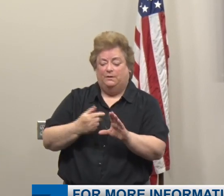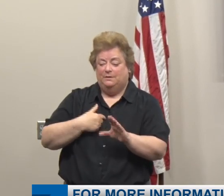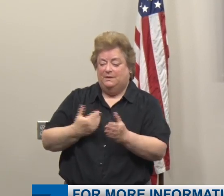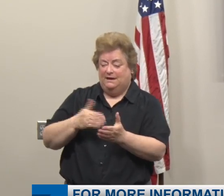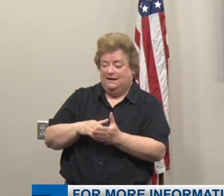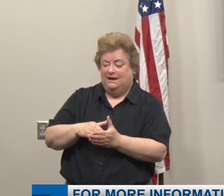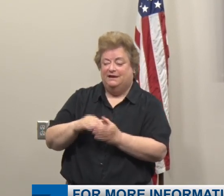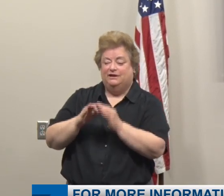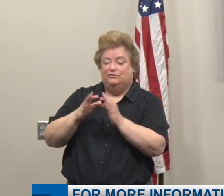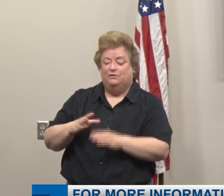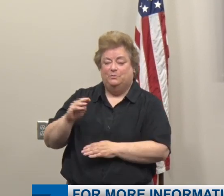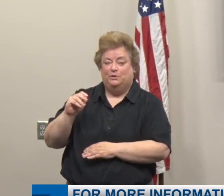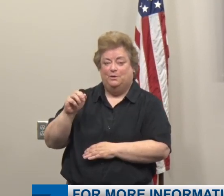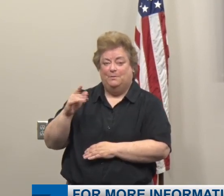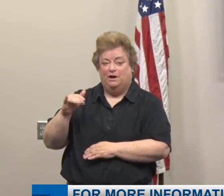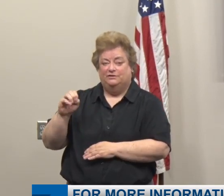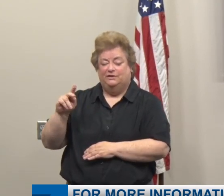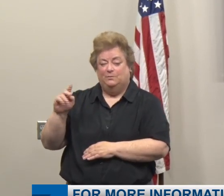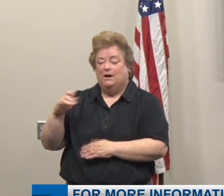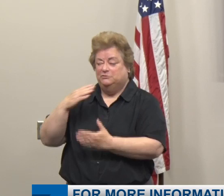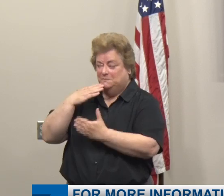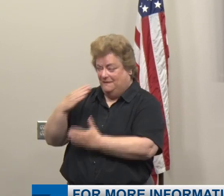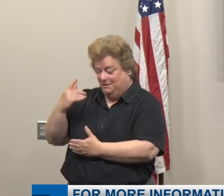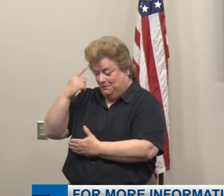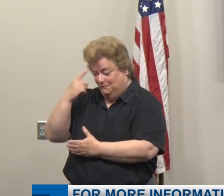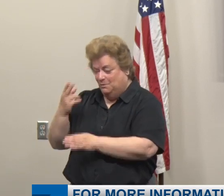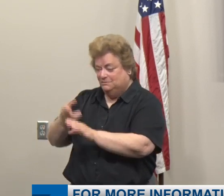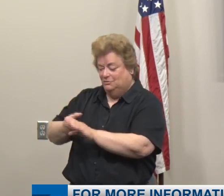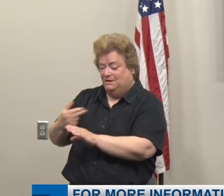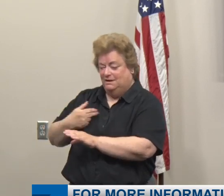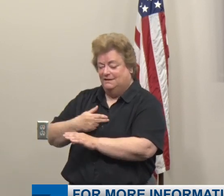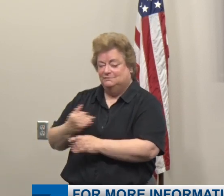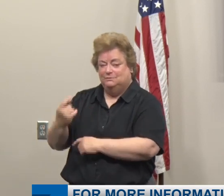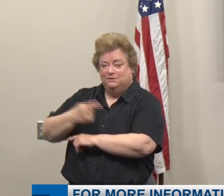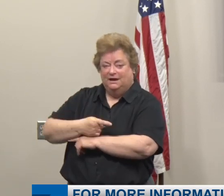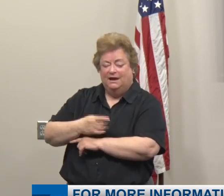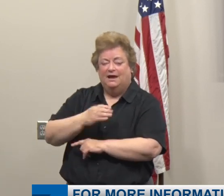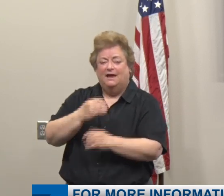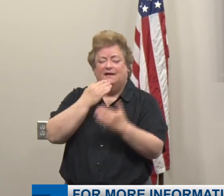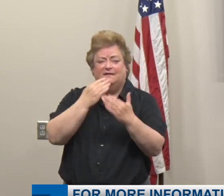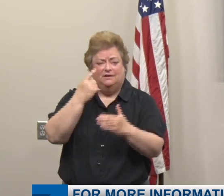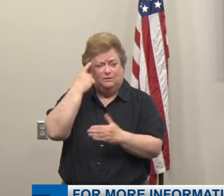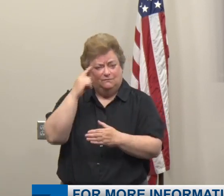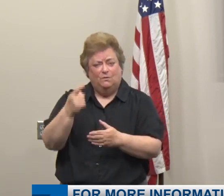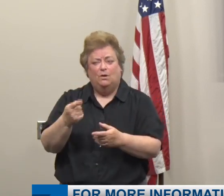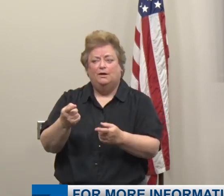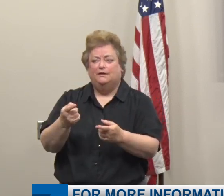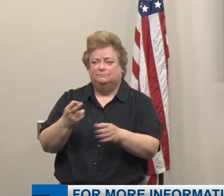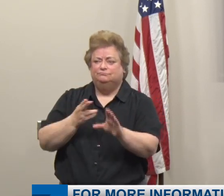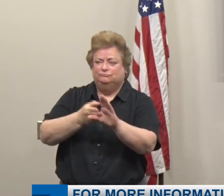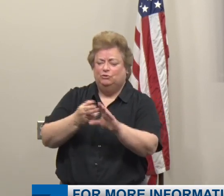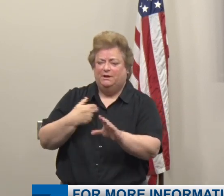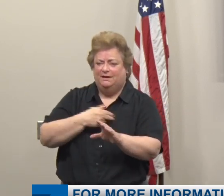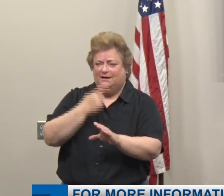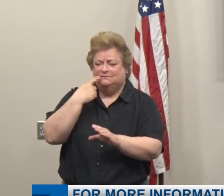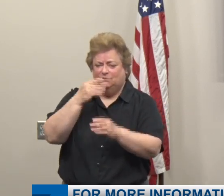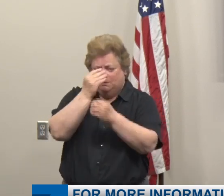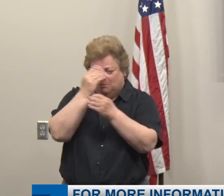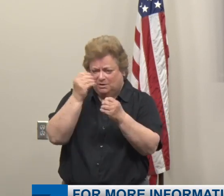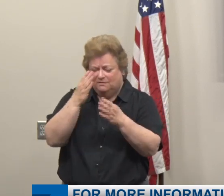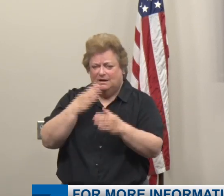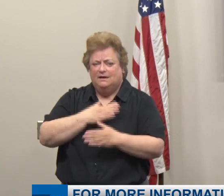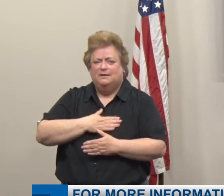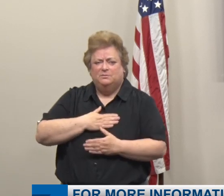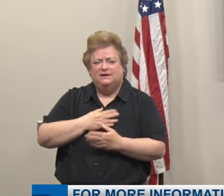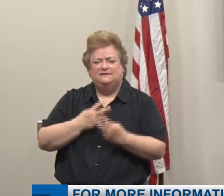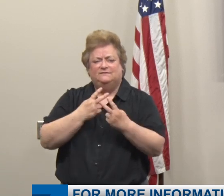Margie prop and thank you so much Margie for being here today and thank you to all of you for tuning into these briefings we want to remind everyone to please